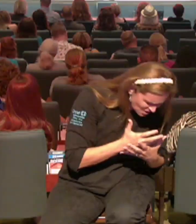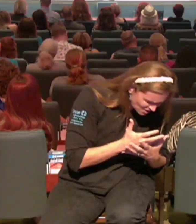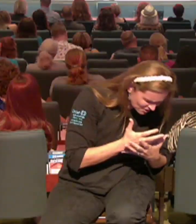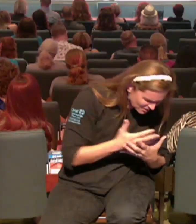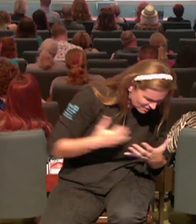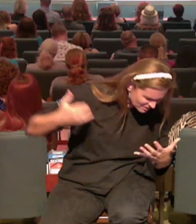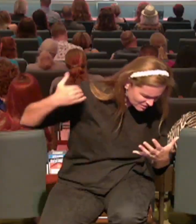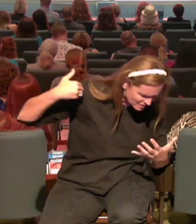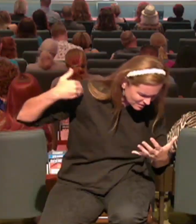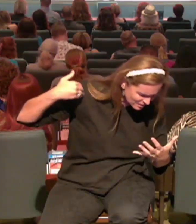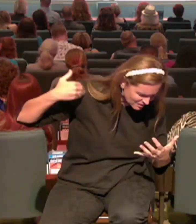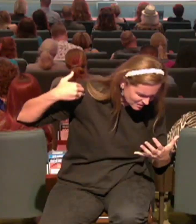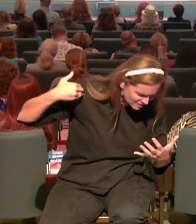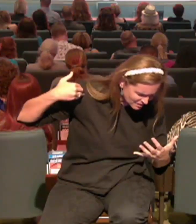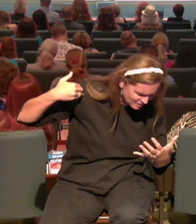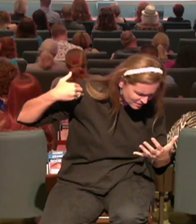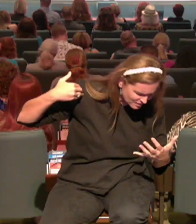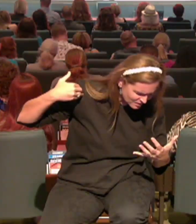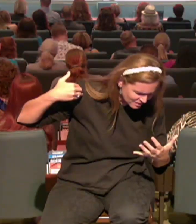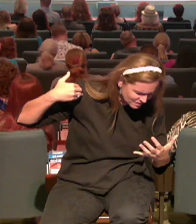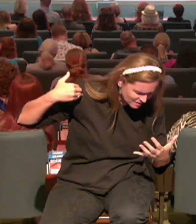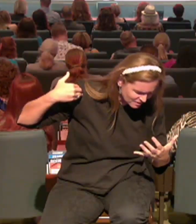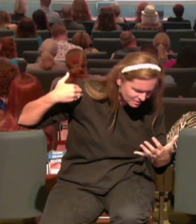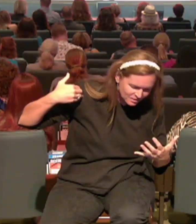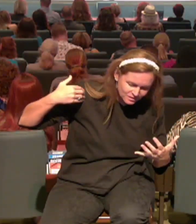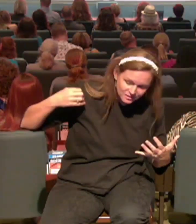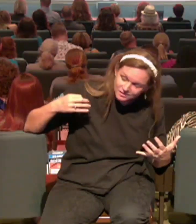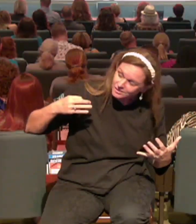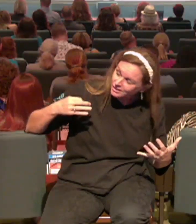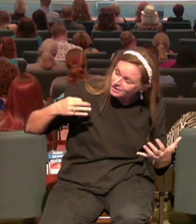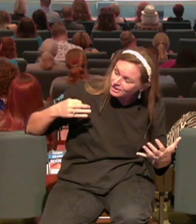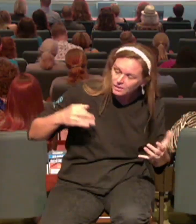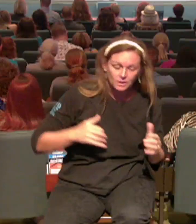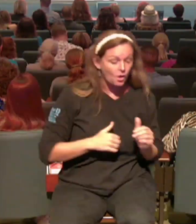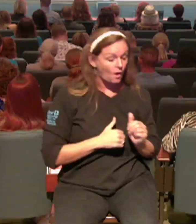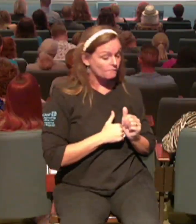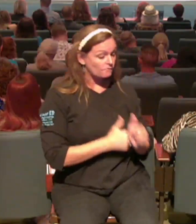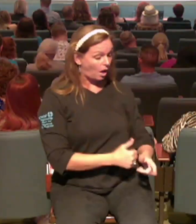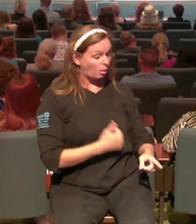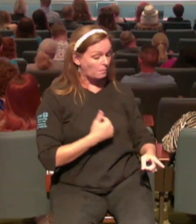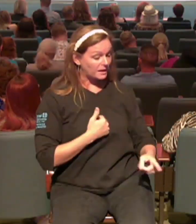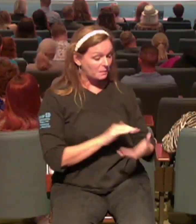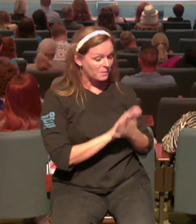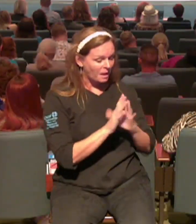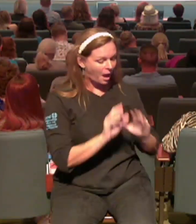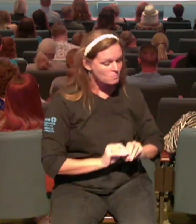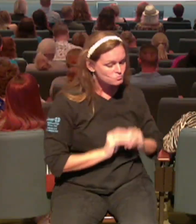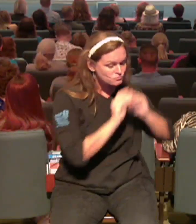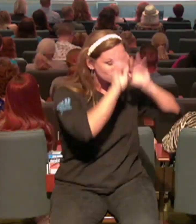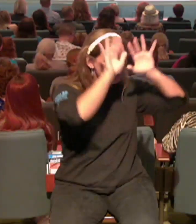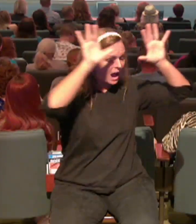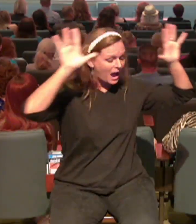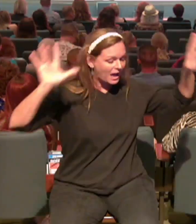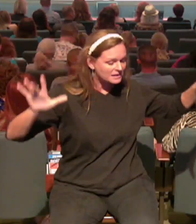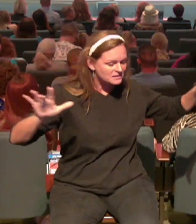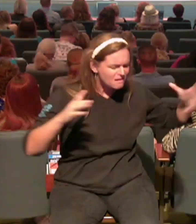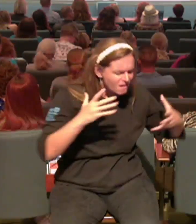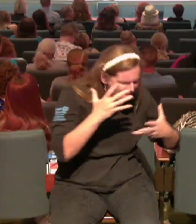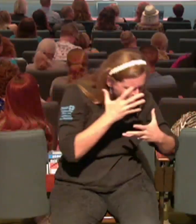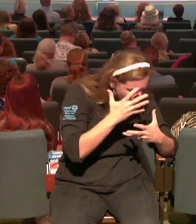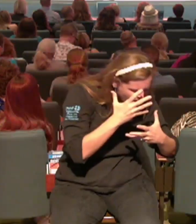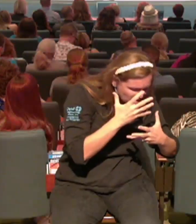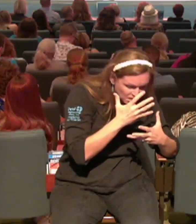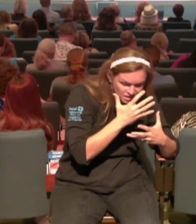you don't have to stumble around in the darkness because you," say it with me, "you will have the light that leads